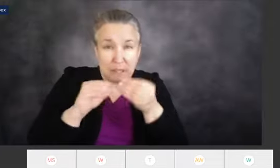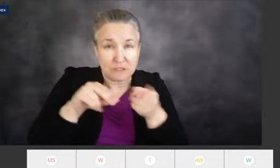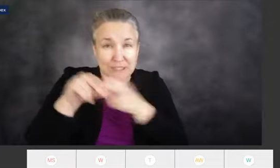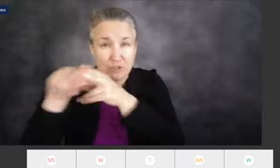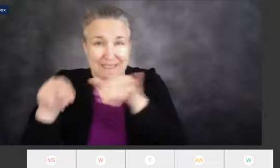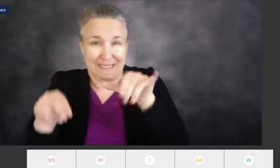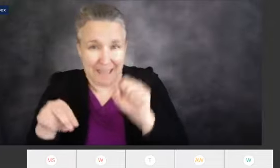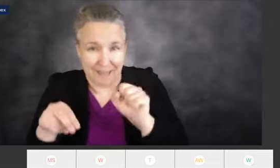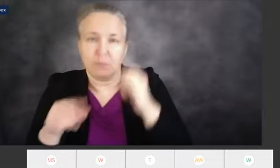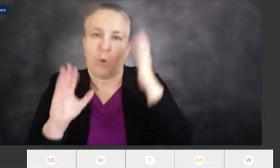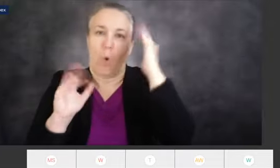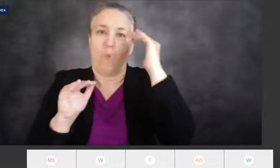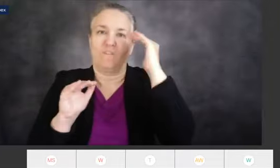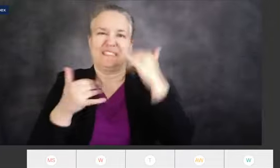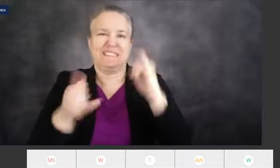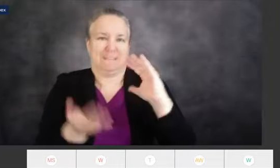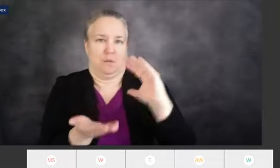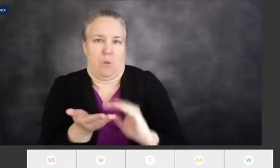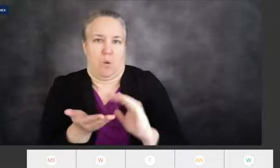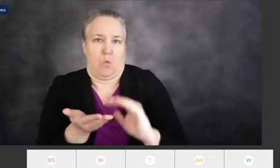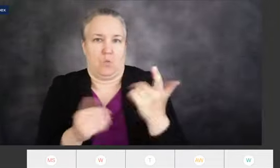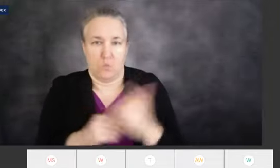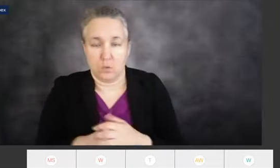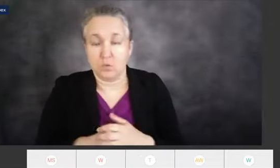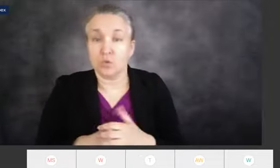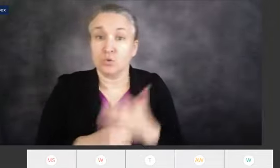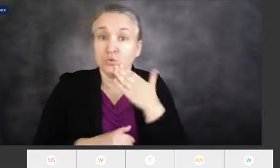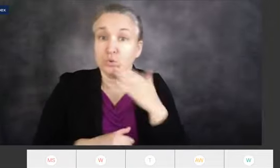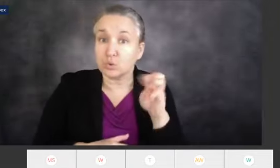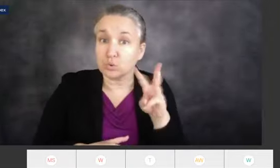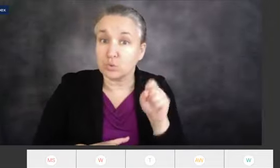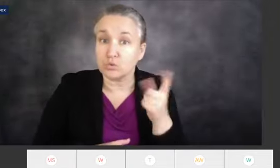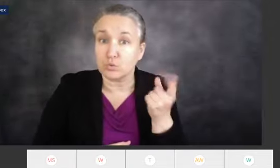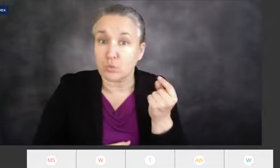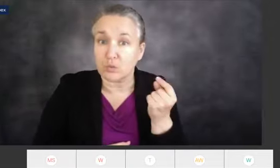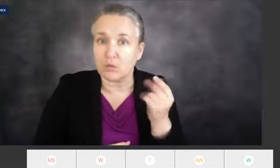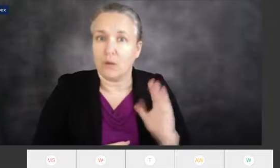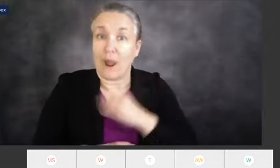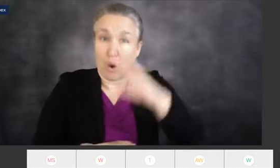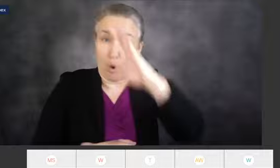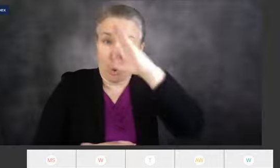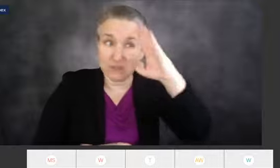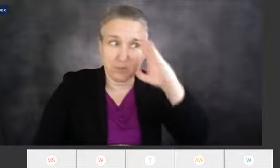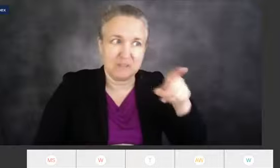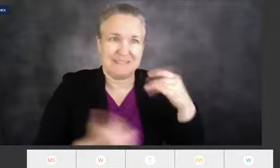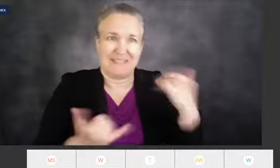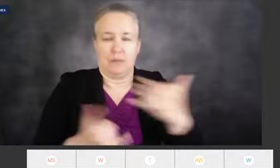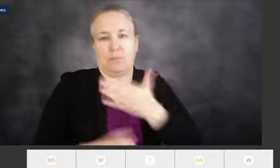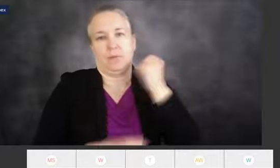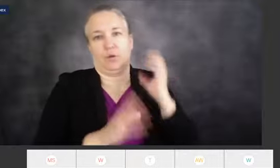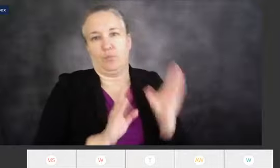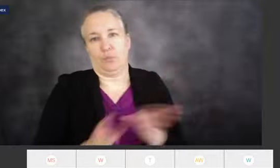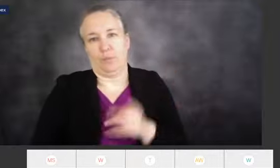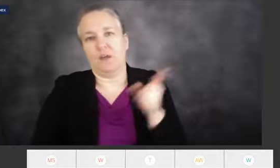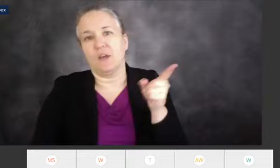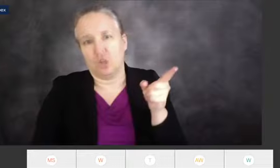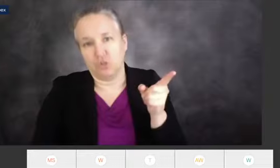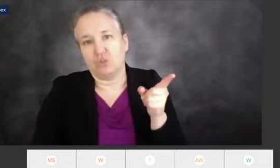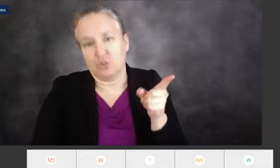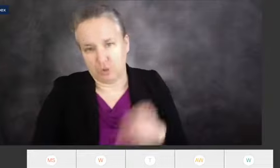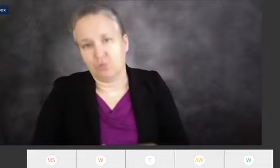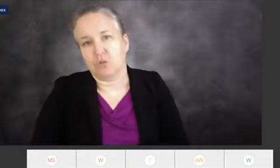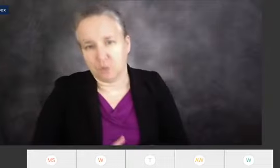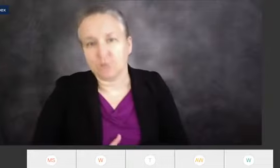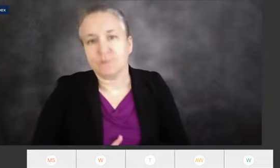that is manageable. The good news is that our hospitals are better prepared. They